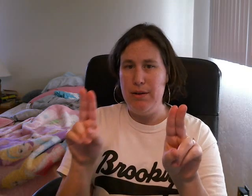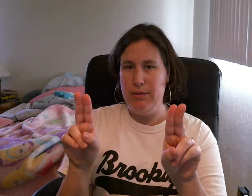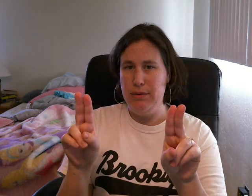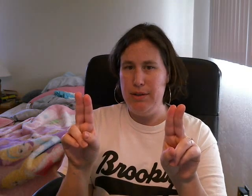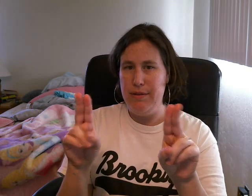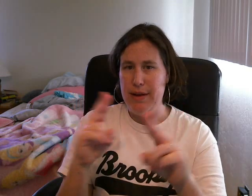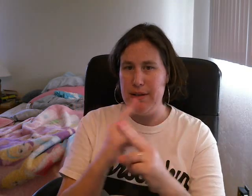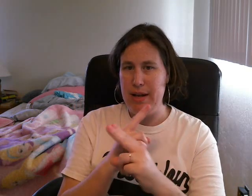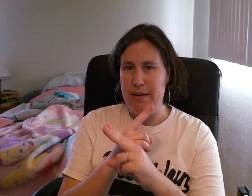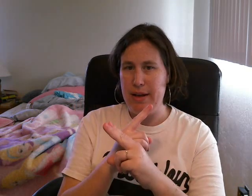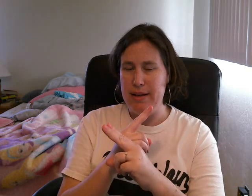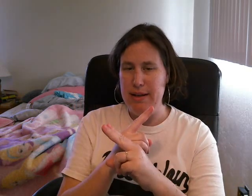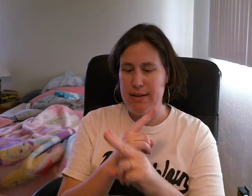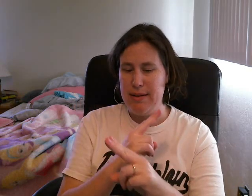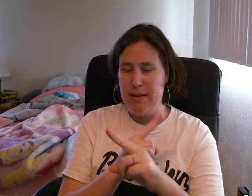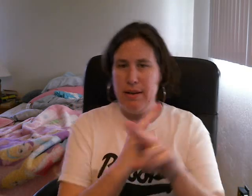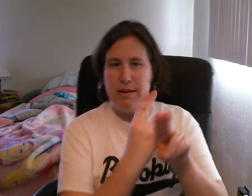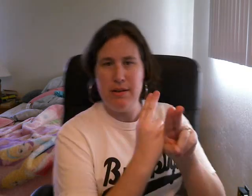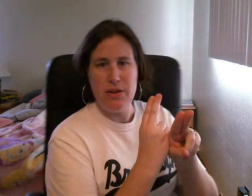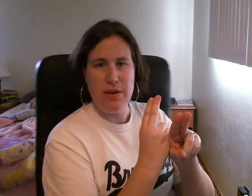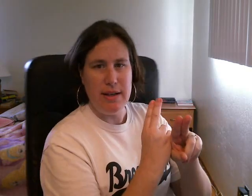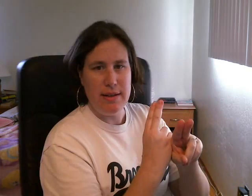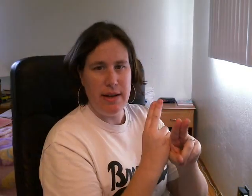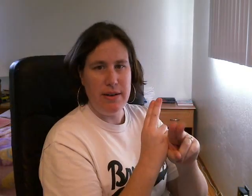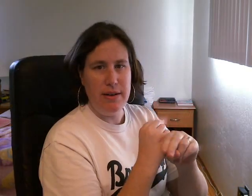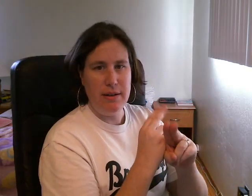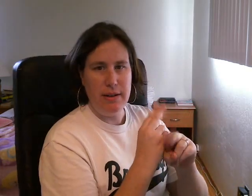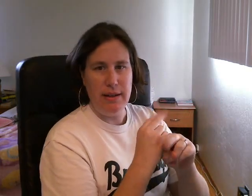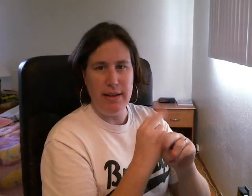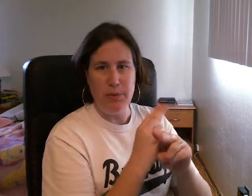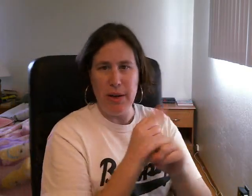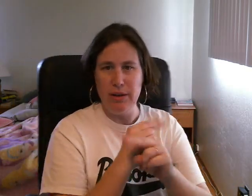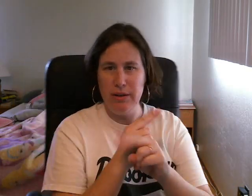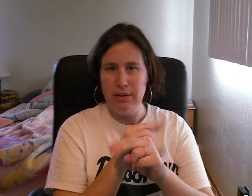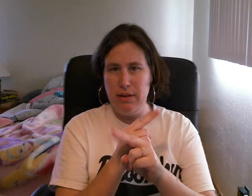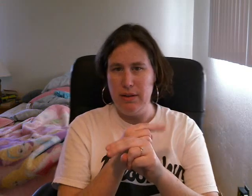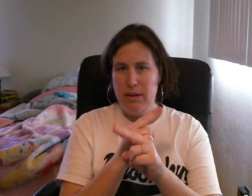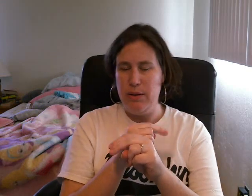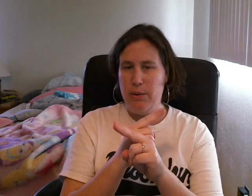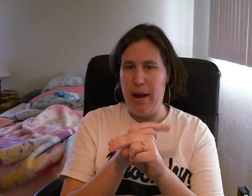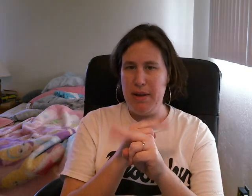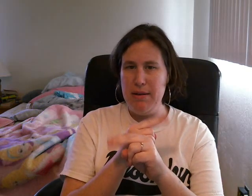Two fingers together like this and touch your hands together and then wiggle. Rabbit.